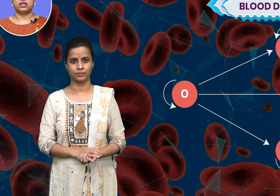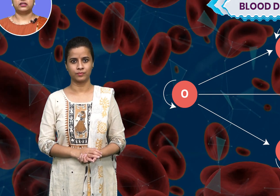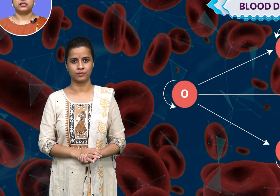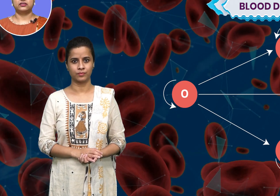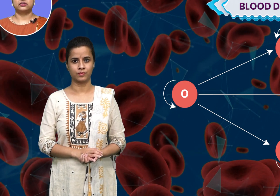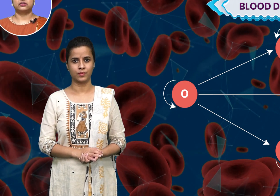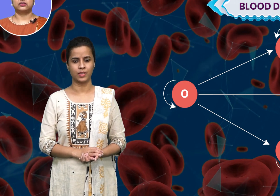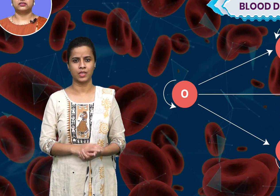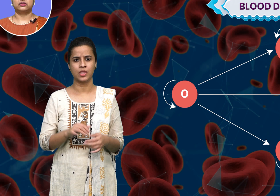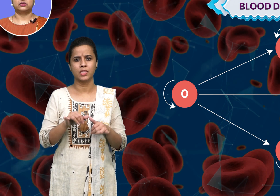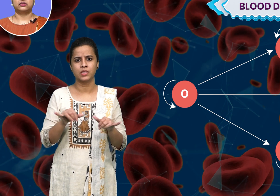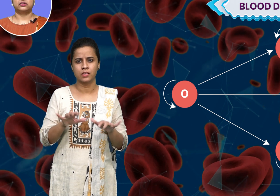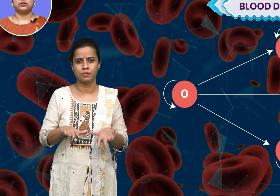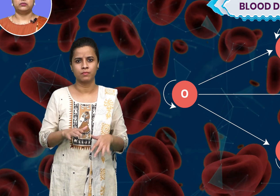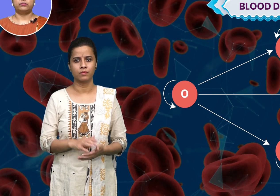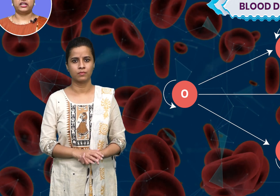Similarly,